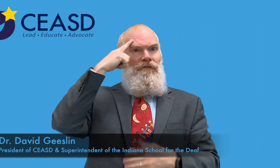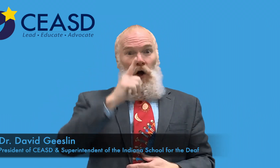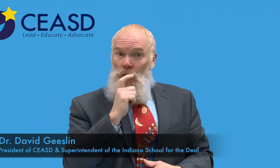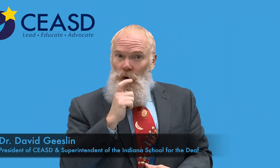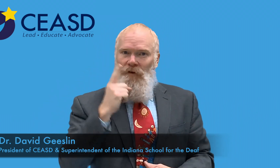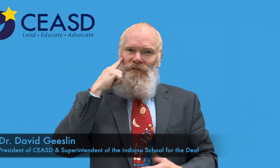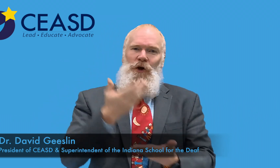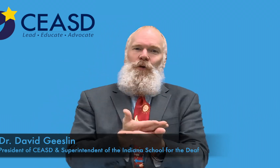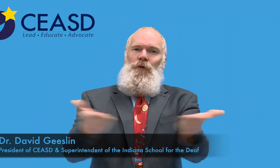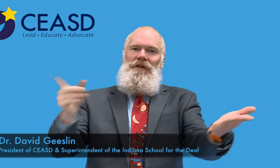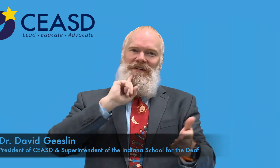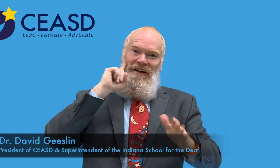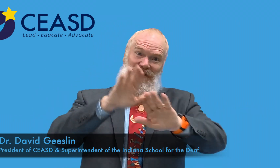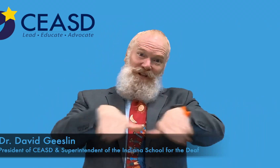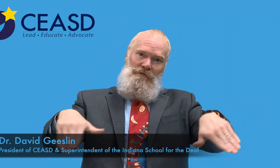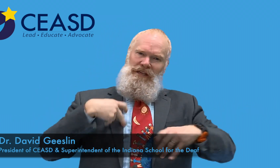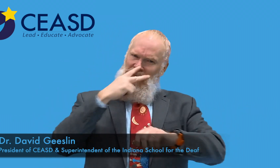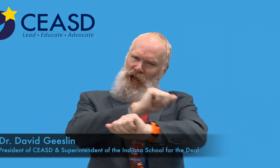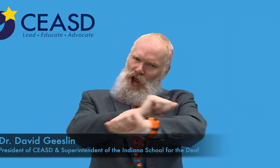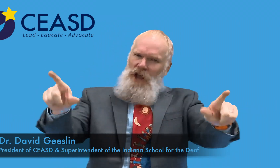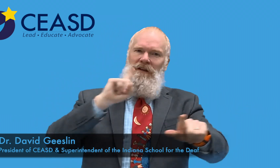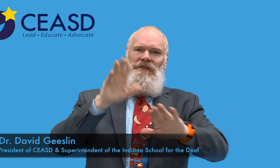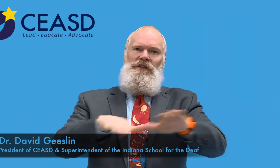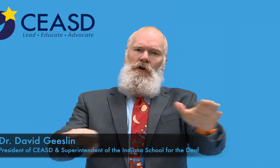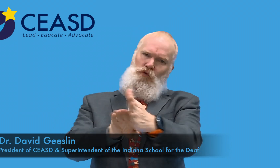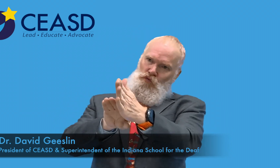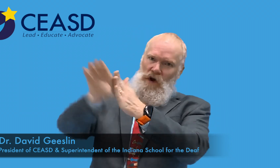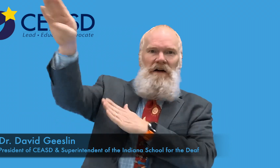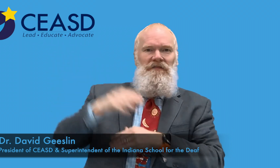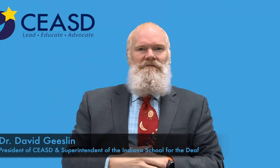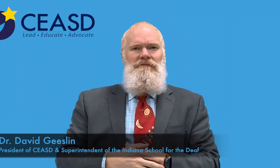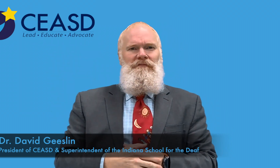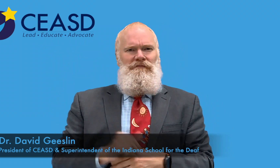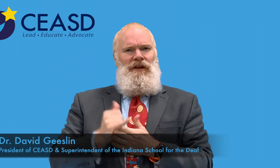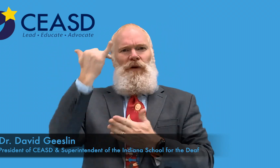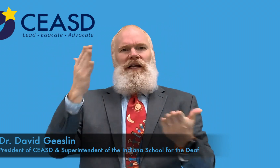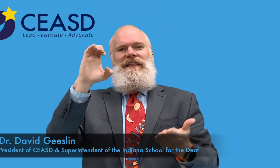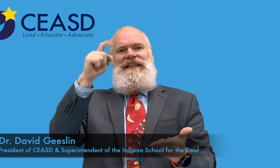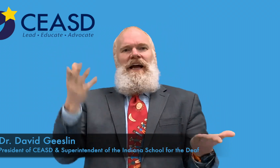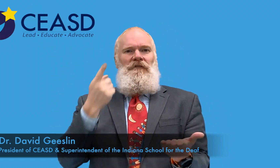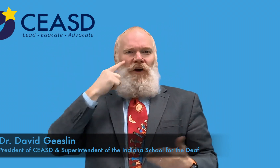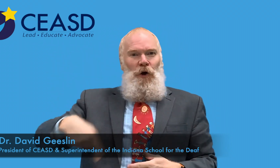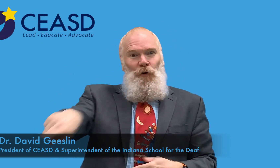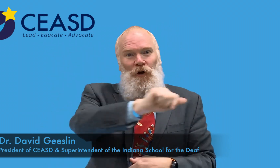for, you may ask? For deaf children and the goal of seeing deaf children everywhere thrive. That is the very mission